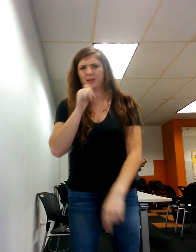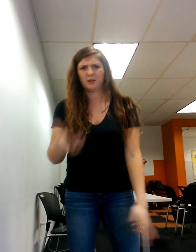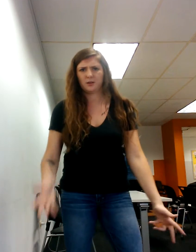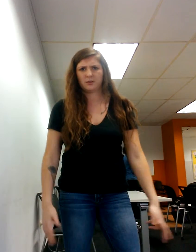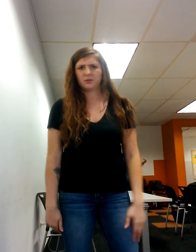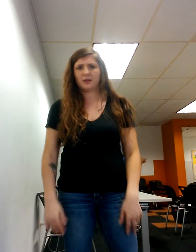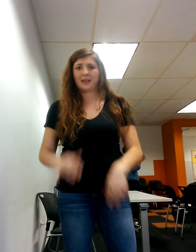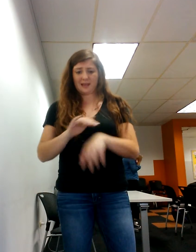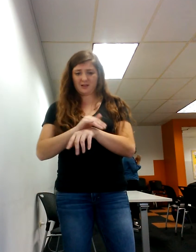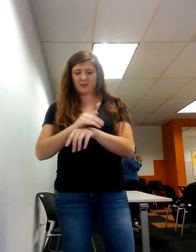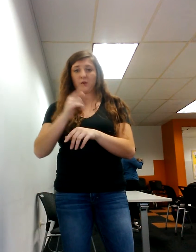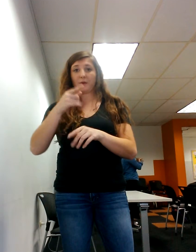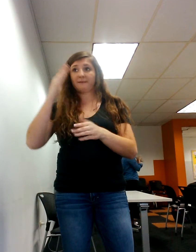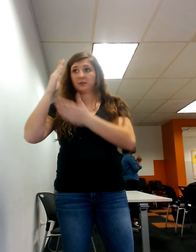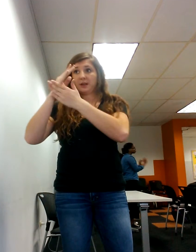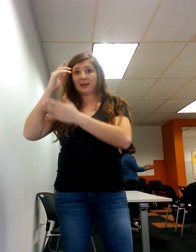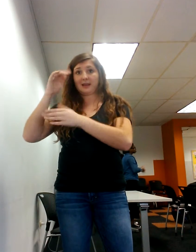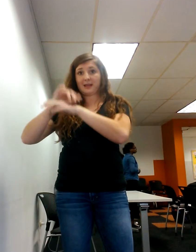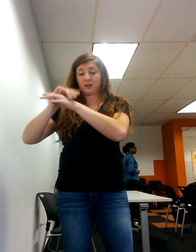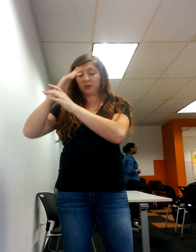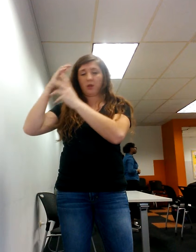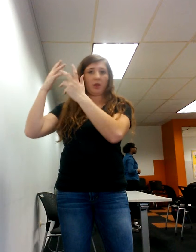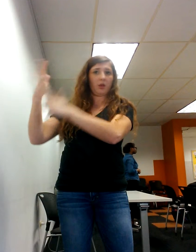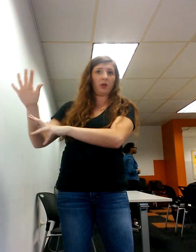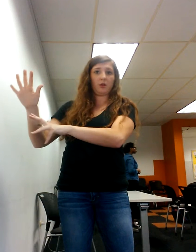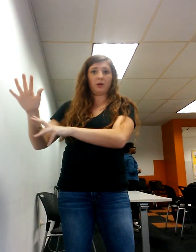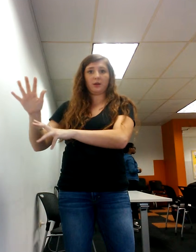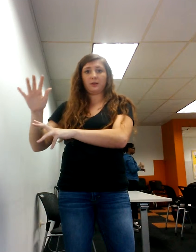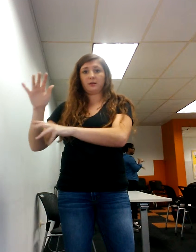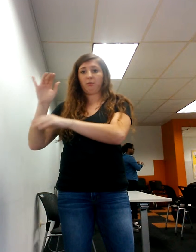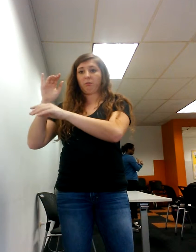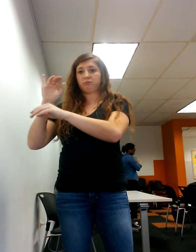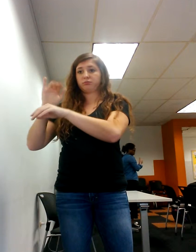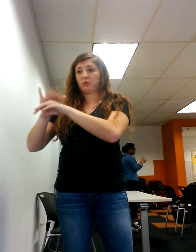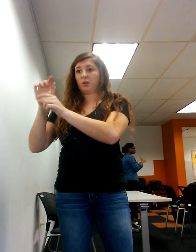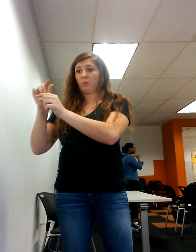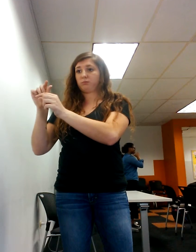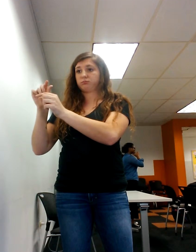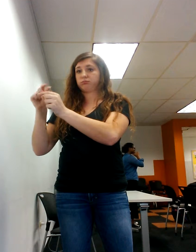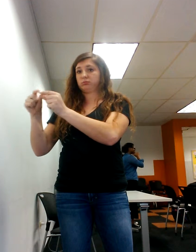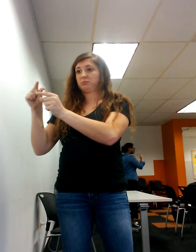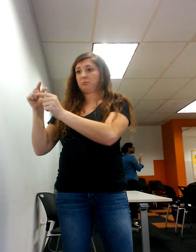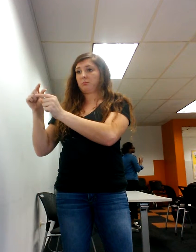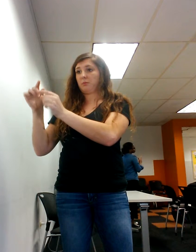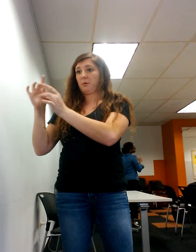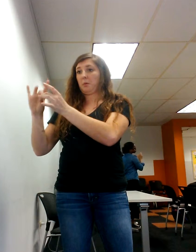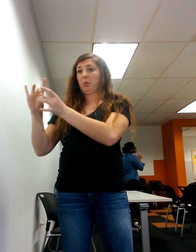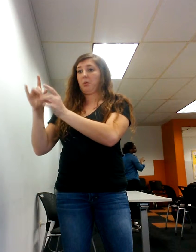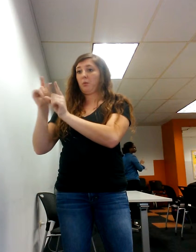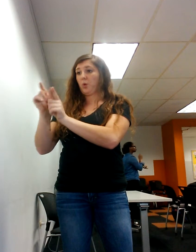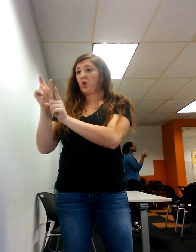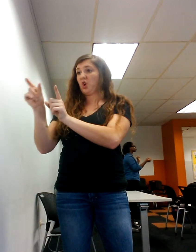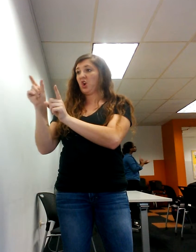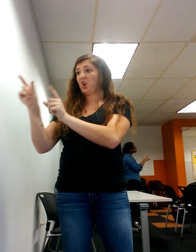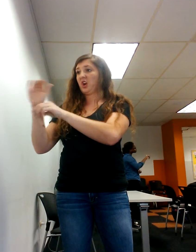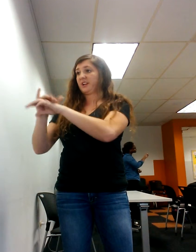have to stop thinking in an English order. Otherwise, our interpretations are going to look like my first one. Just all of this English